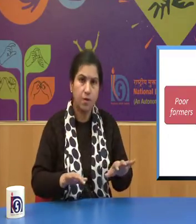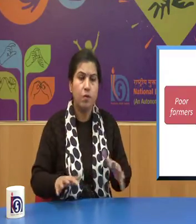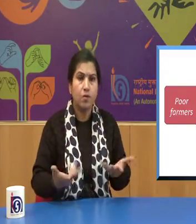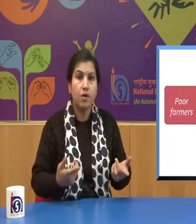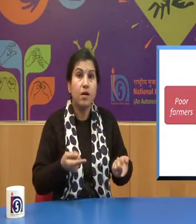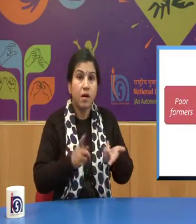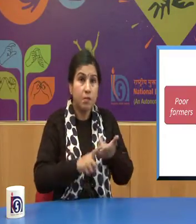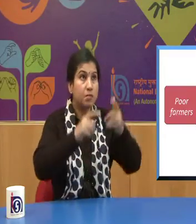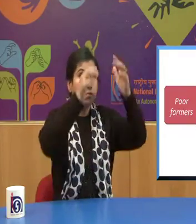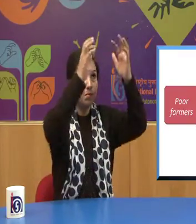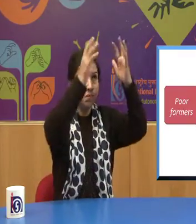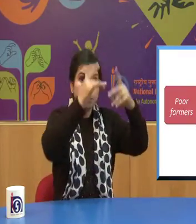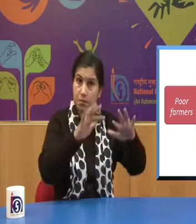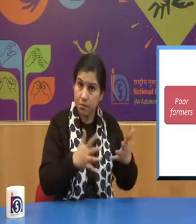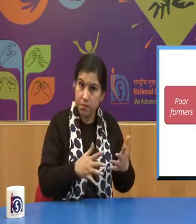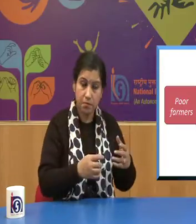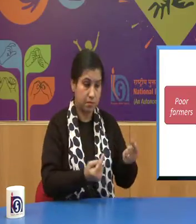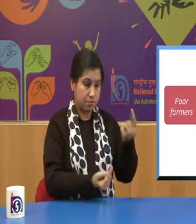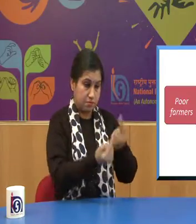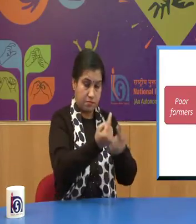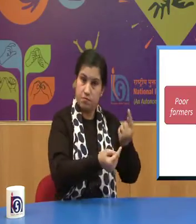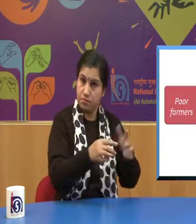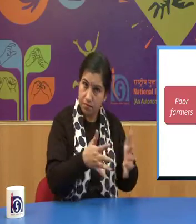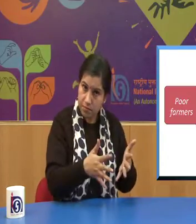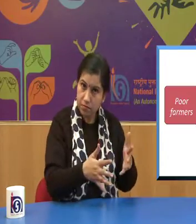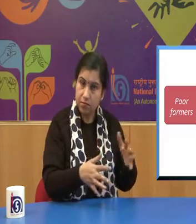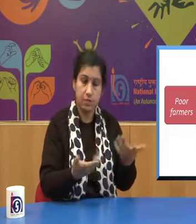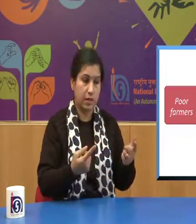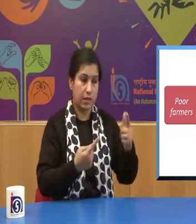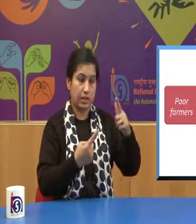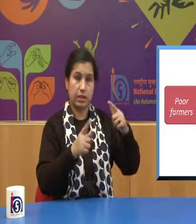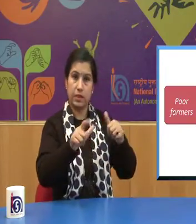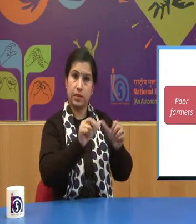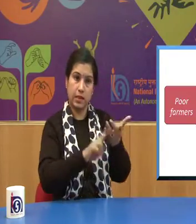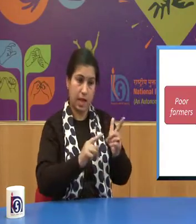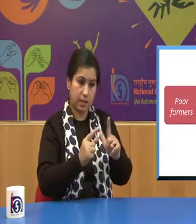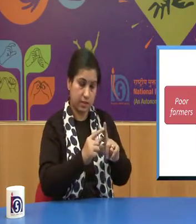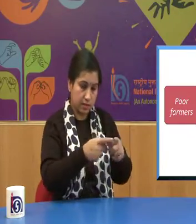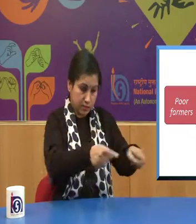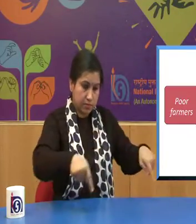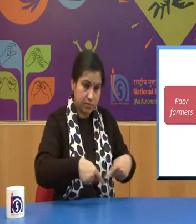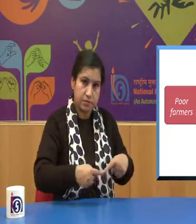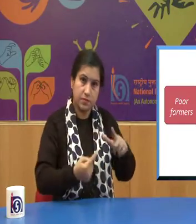due to crop failure and increased land tax by the British East India